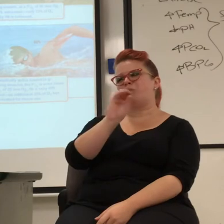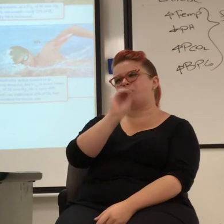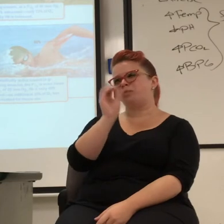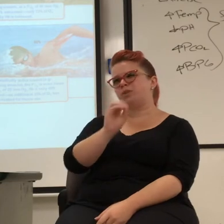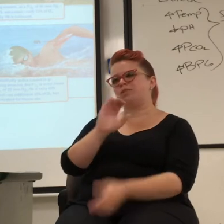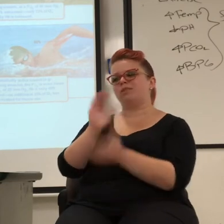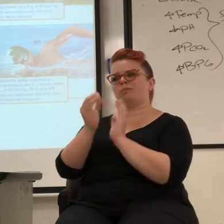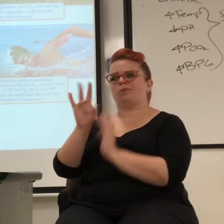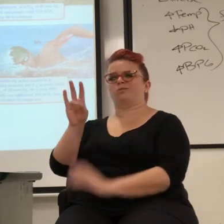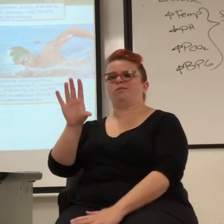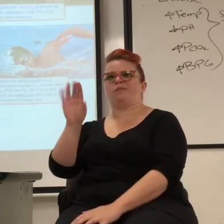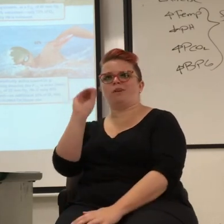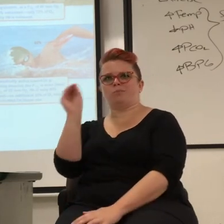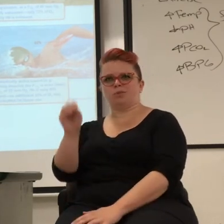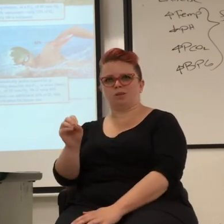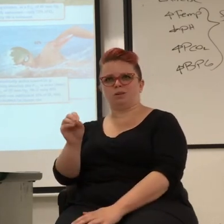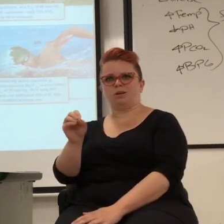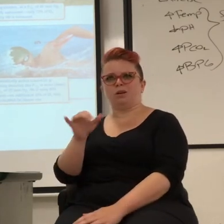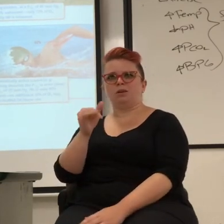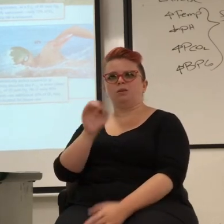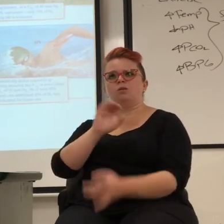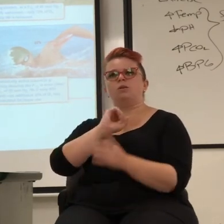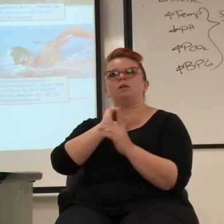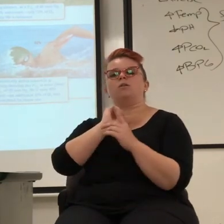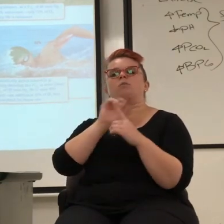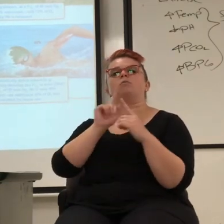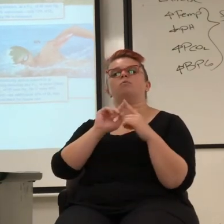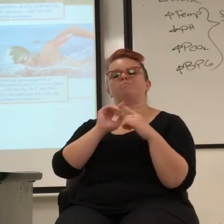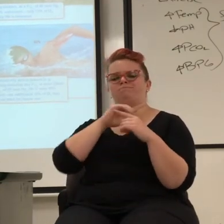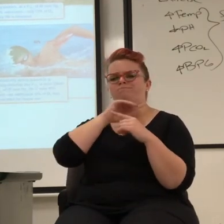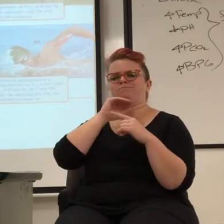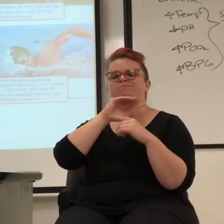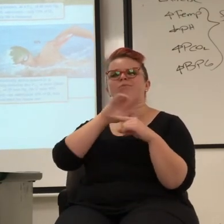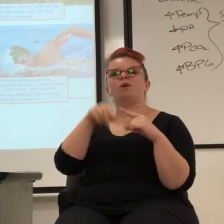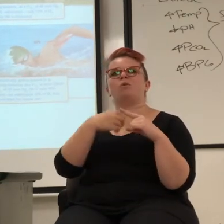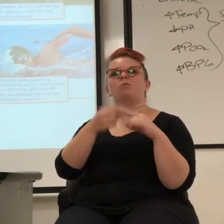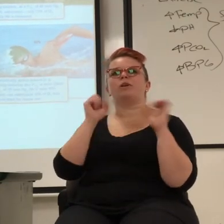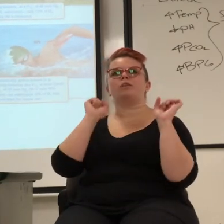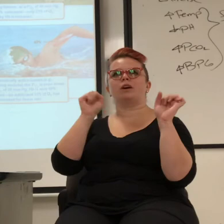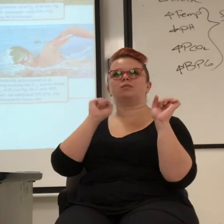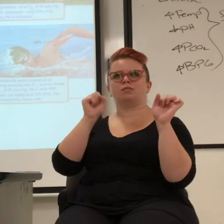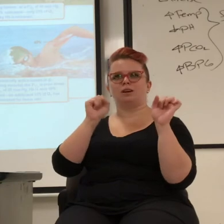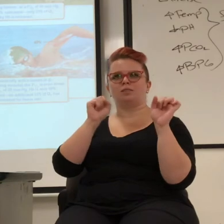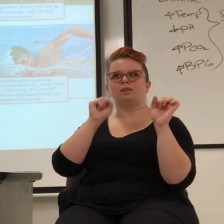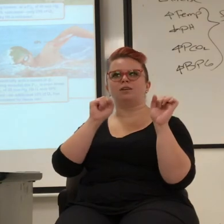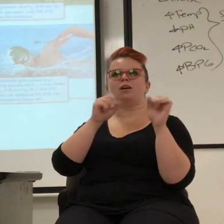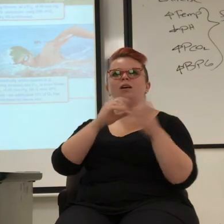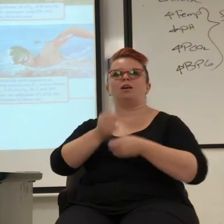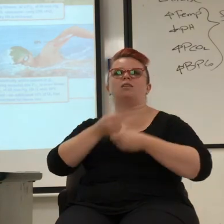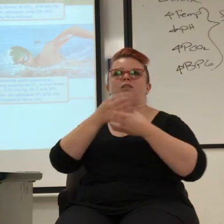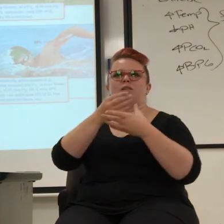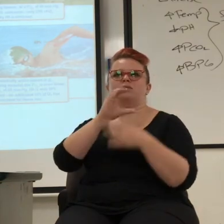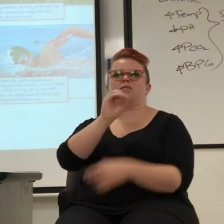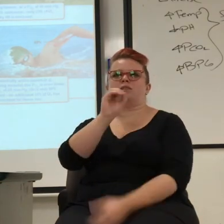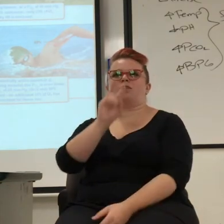to 75%. So the condition of exercise facilitates oxygen unloading. And even,